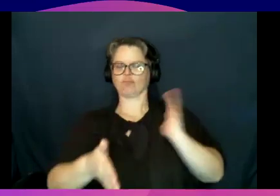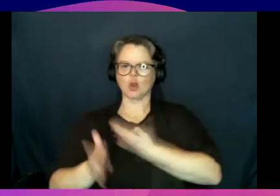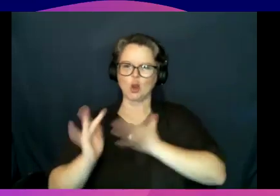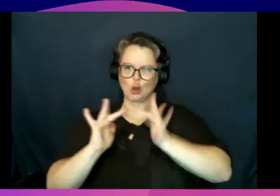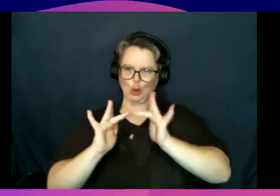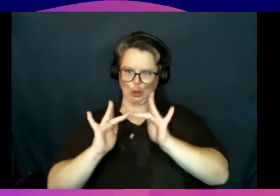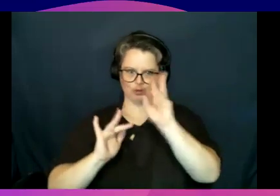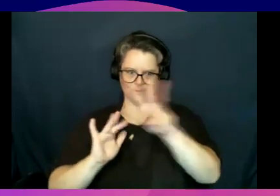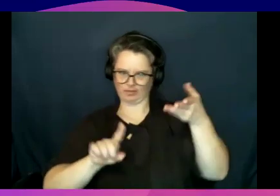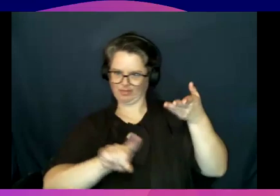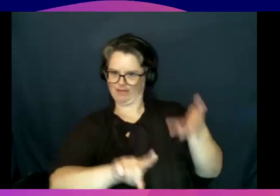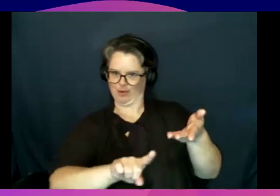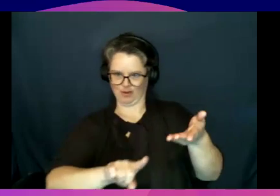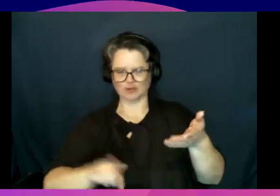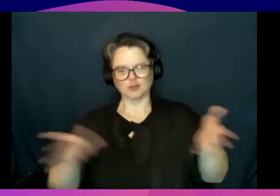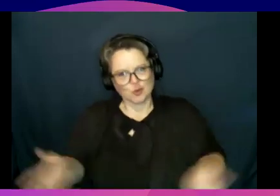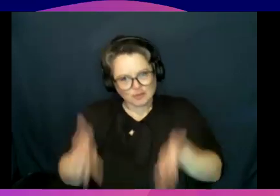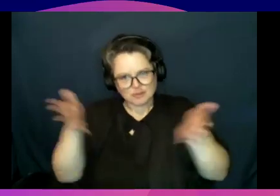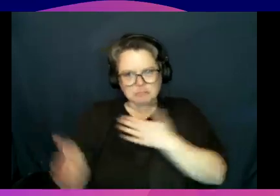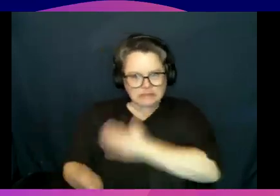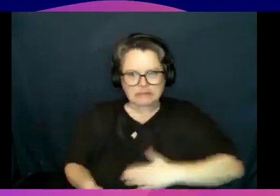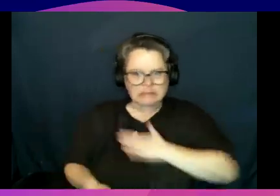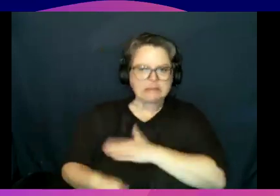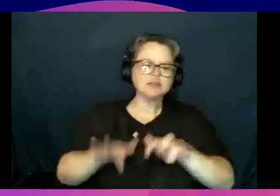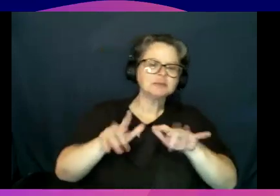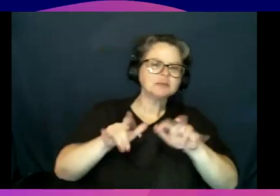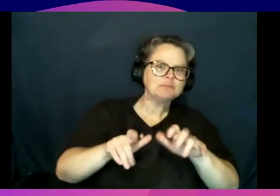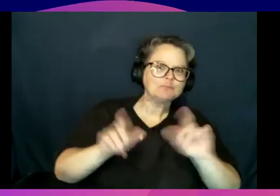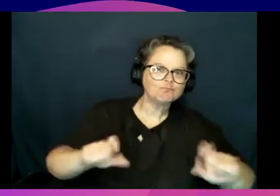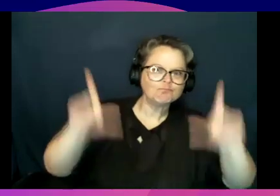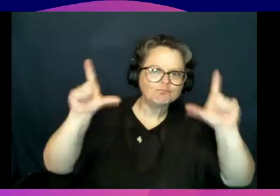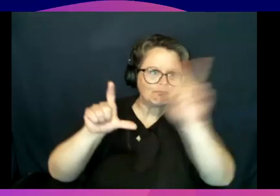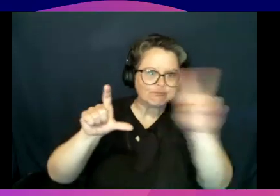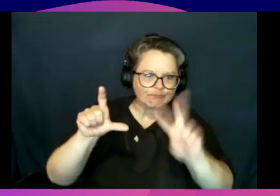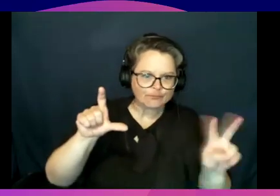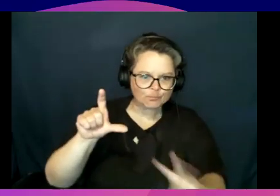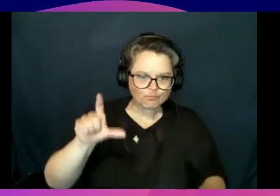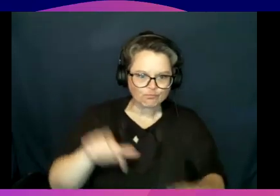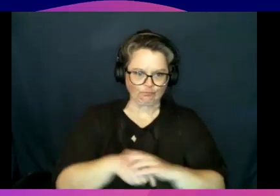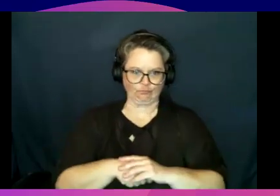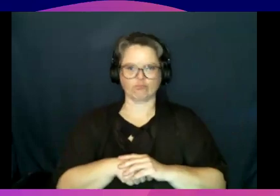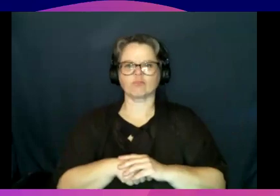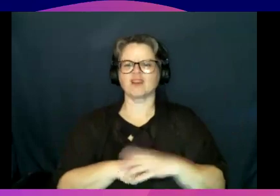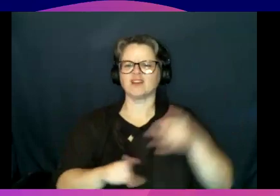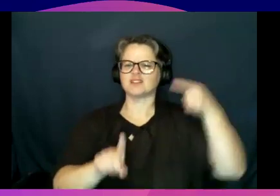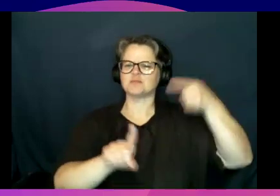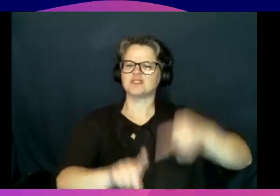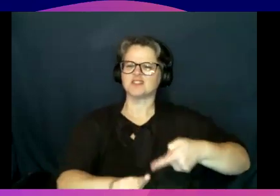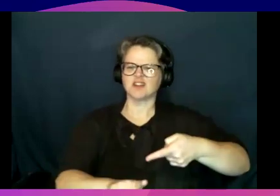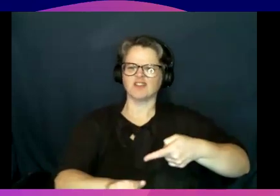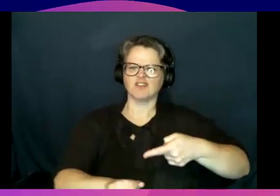more in the Our Work section of our website. And I will pass it back to Margarita.